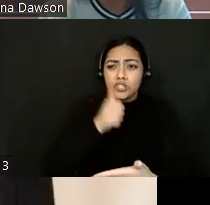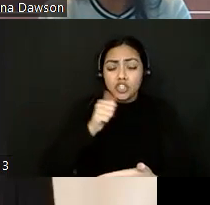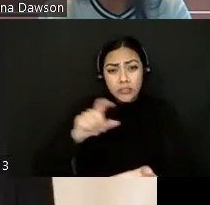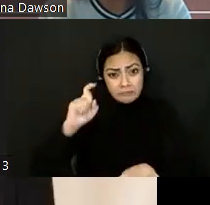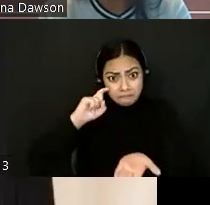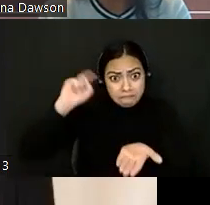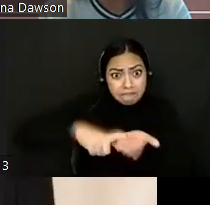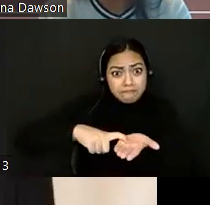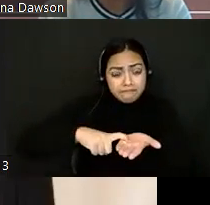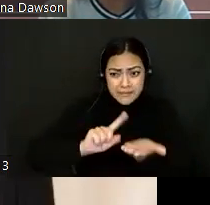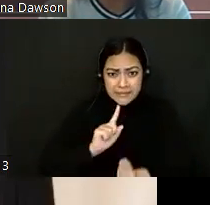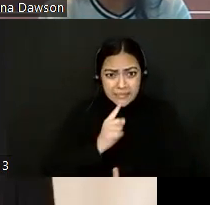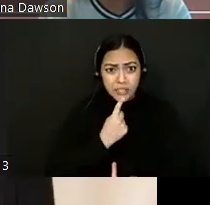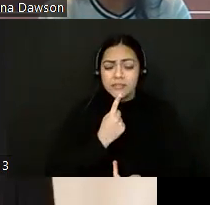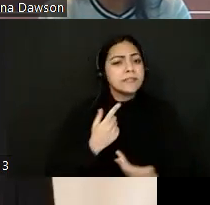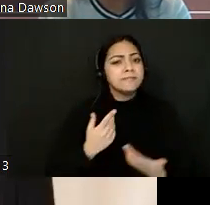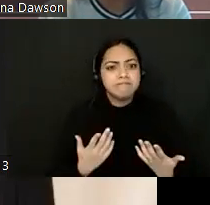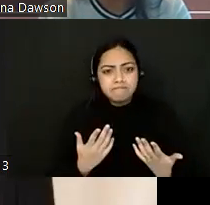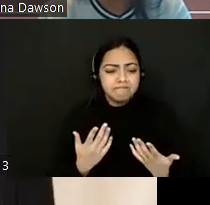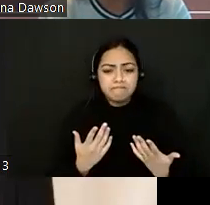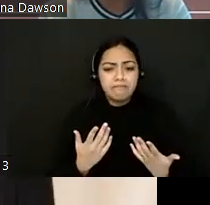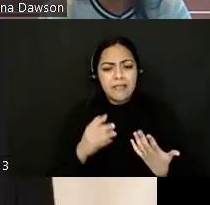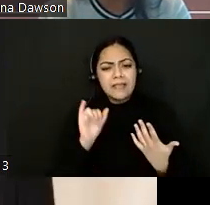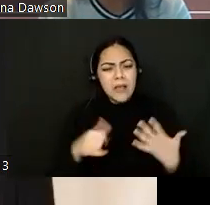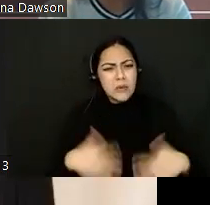world, and especially the problem of femicide.